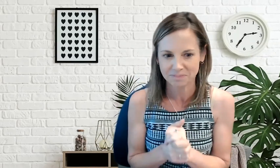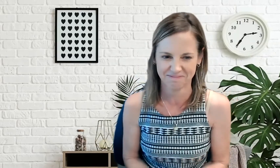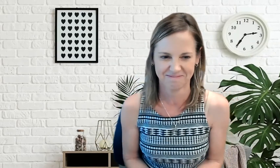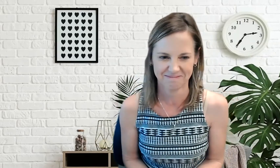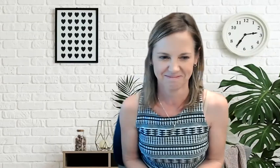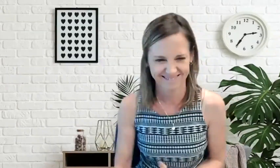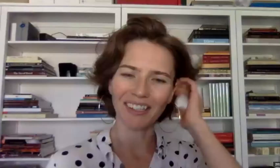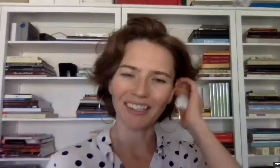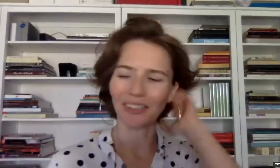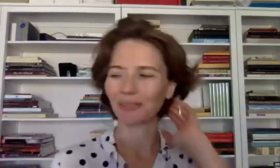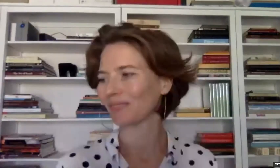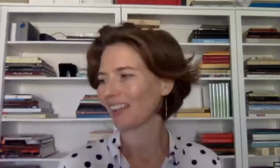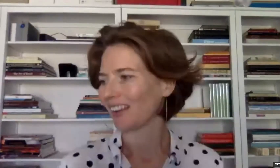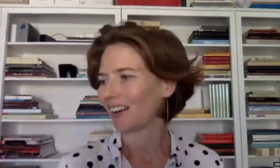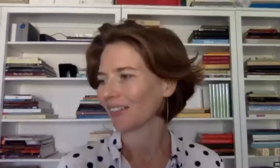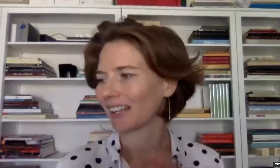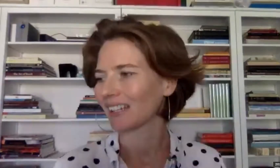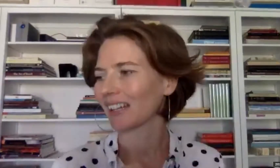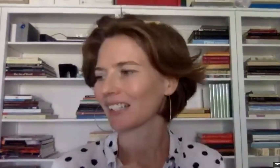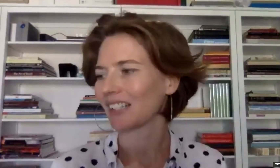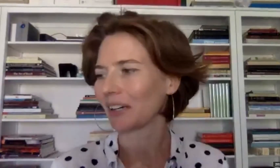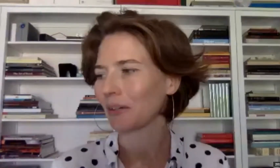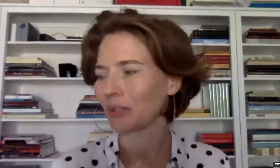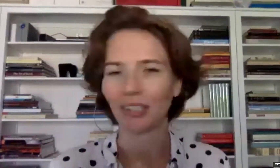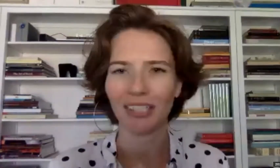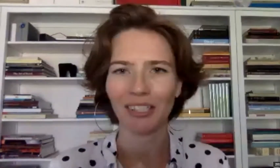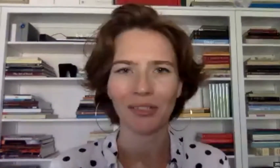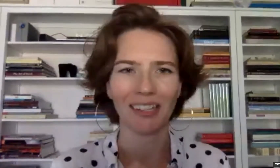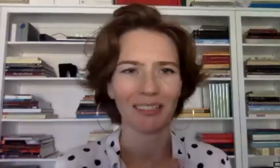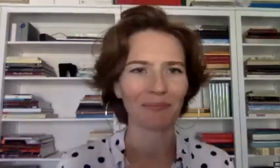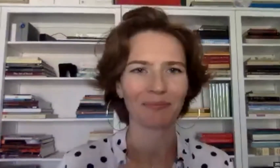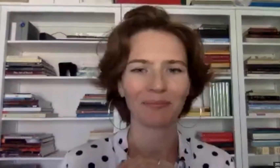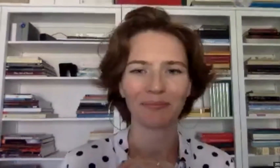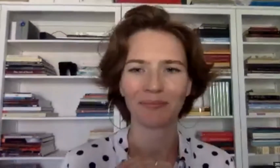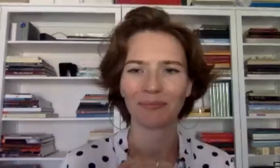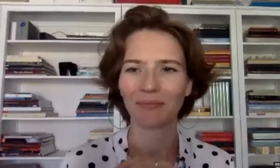Julia. Thank you. All right, and next I will turn it to Sonia.